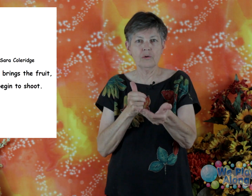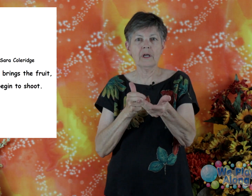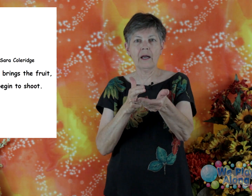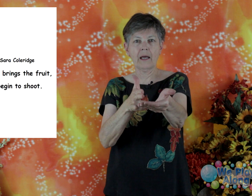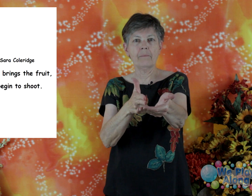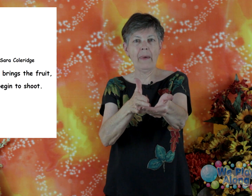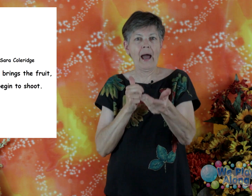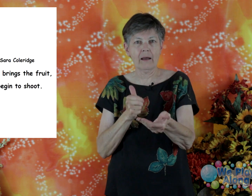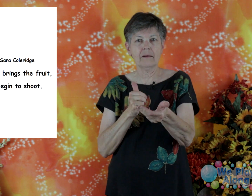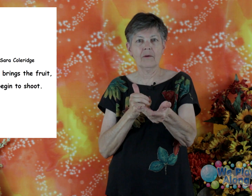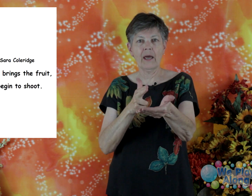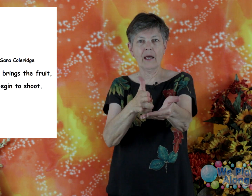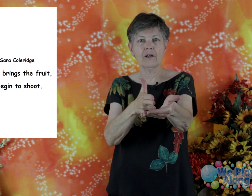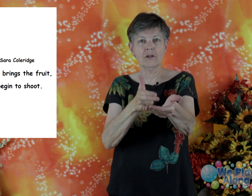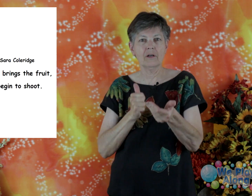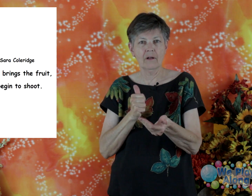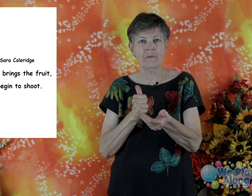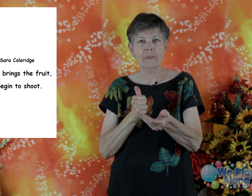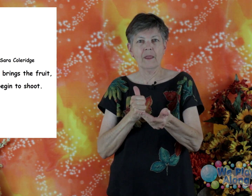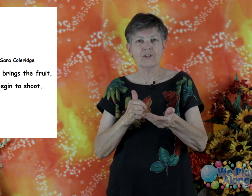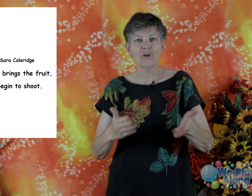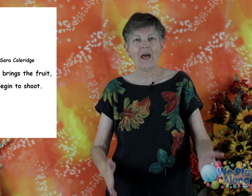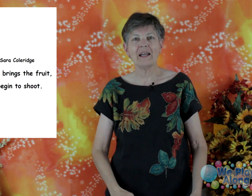shoot, kind of come back, okay? So that's